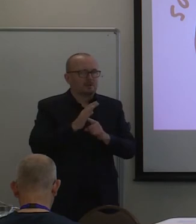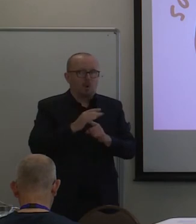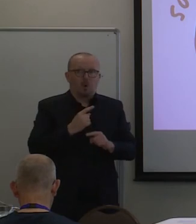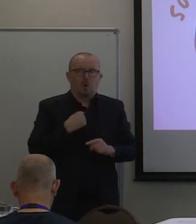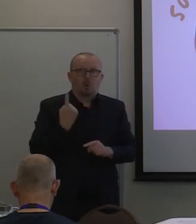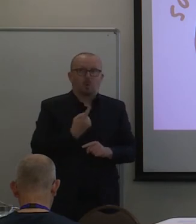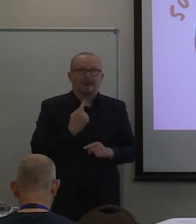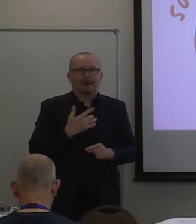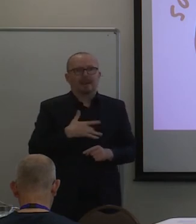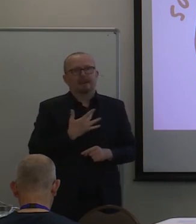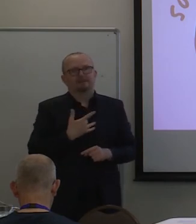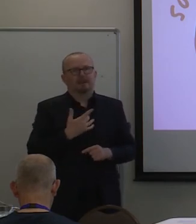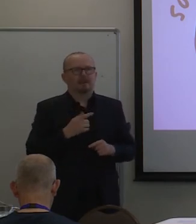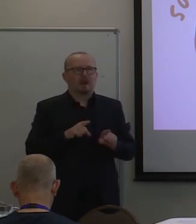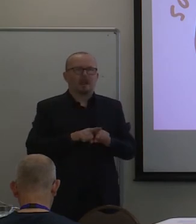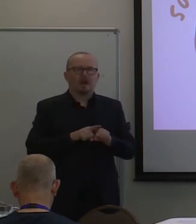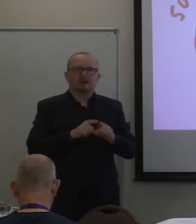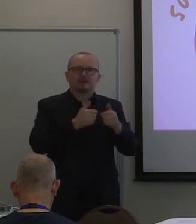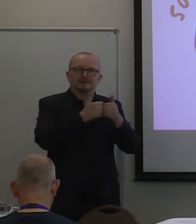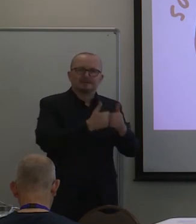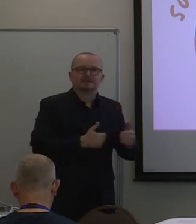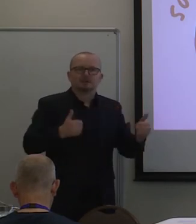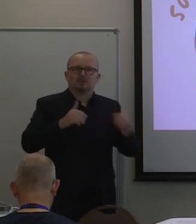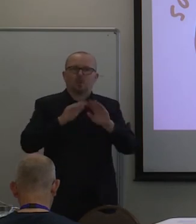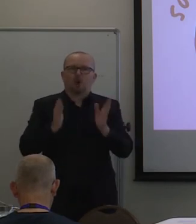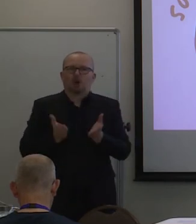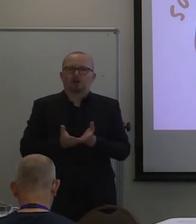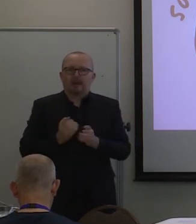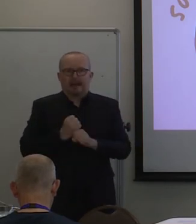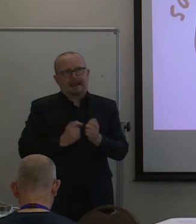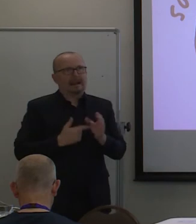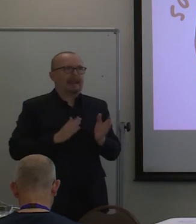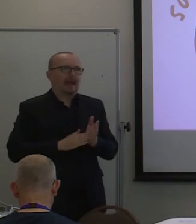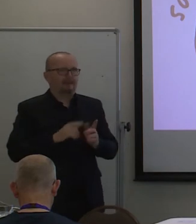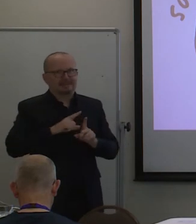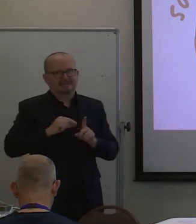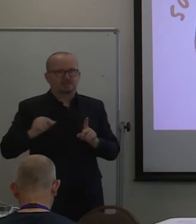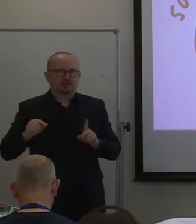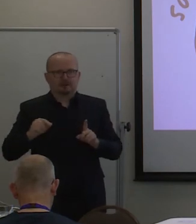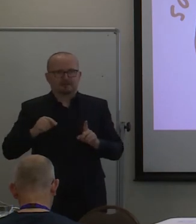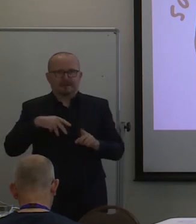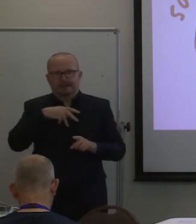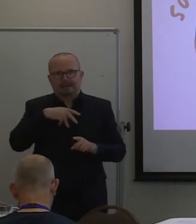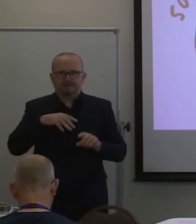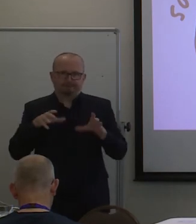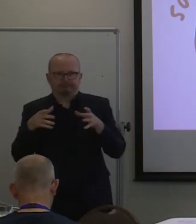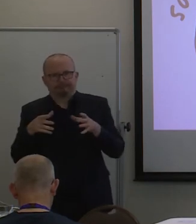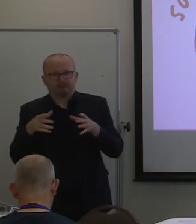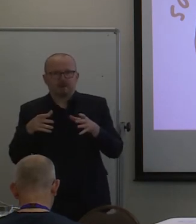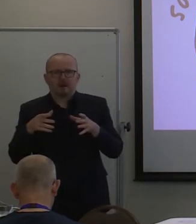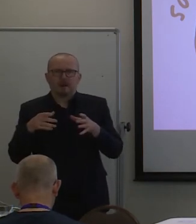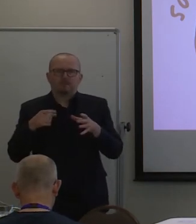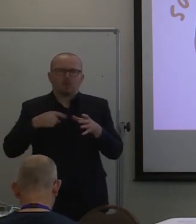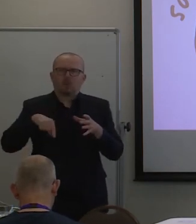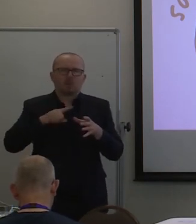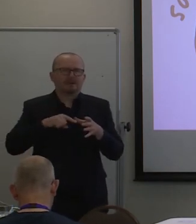in a void, as glam digital geeks that we are, that does not, I don't think, accurately represent the visually led world